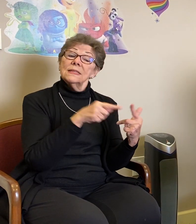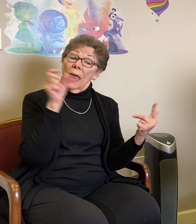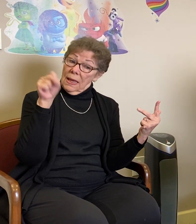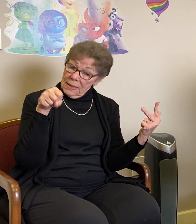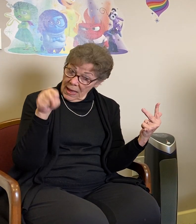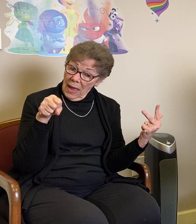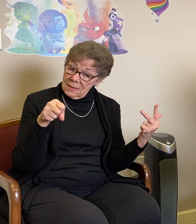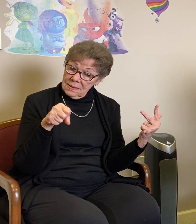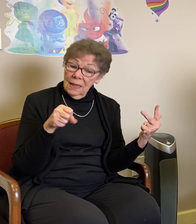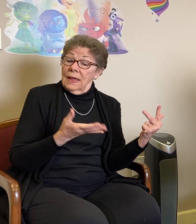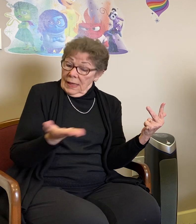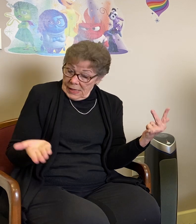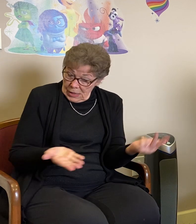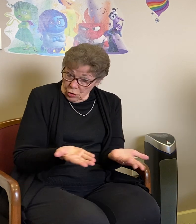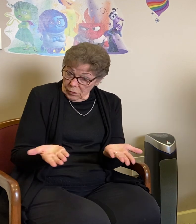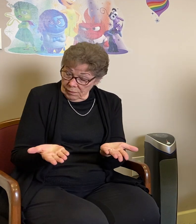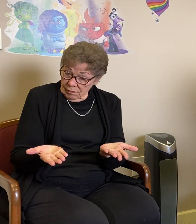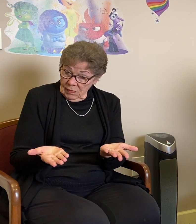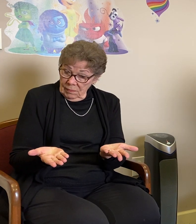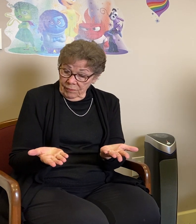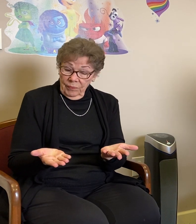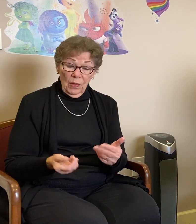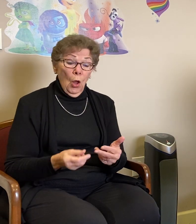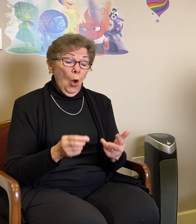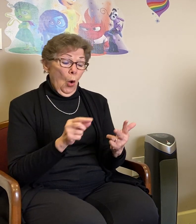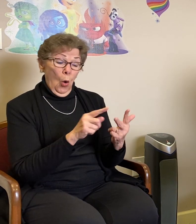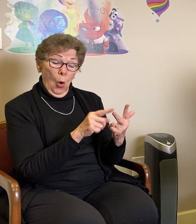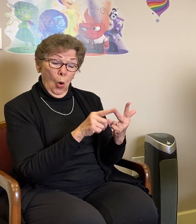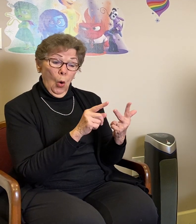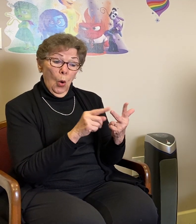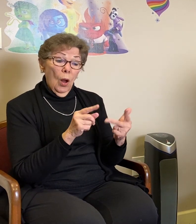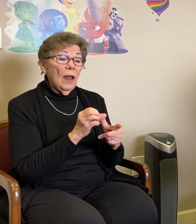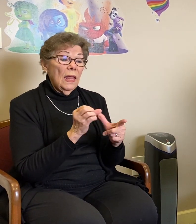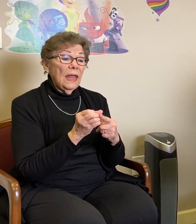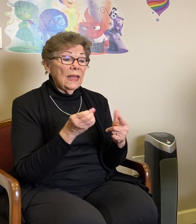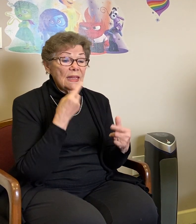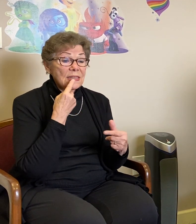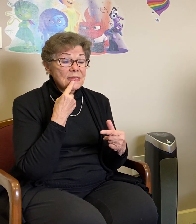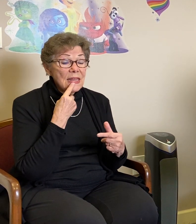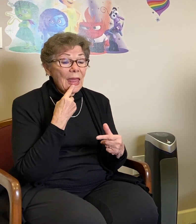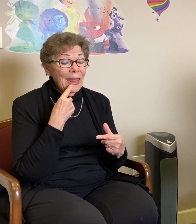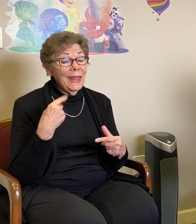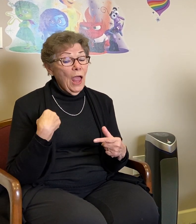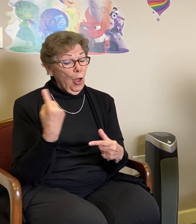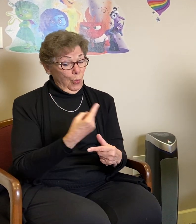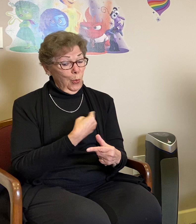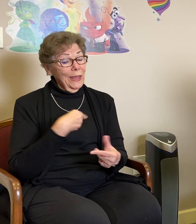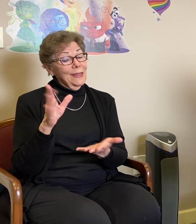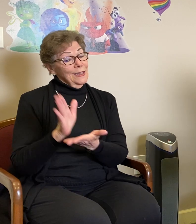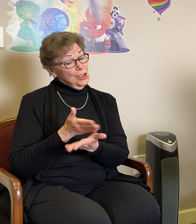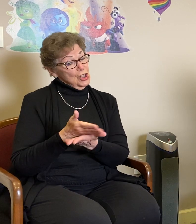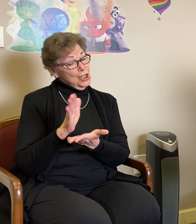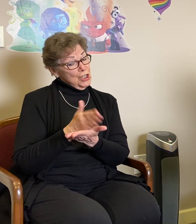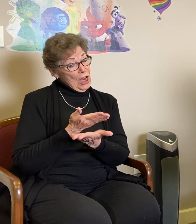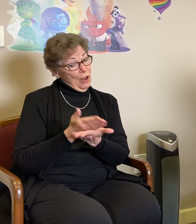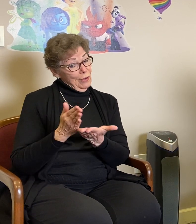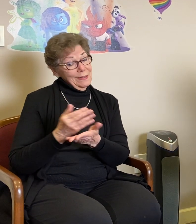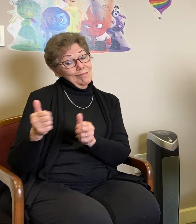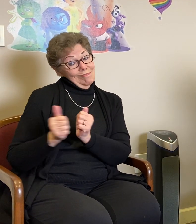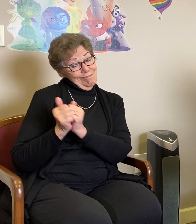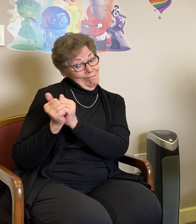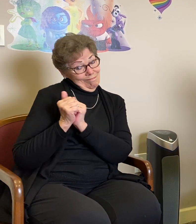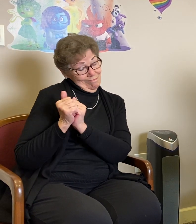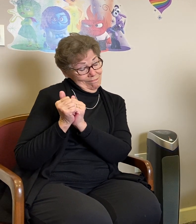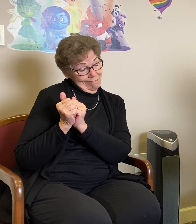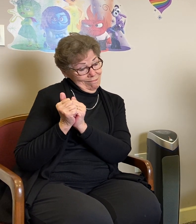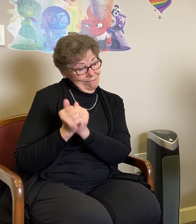can take the bucket." Or he could say, "We can share the bucket."